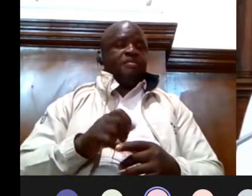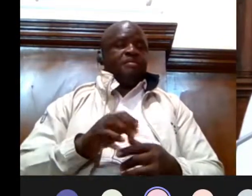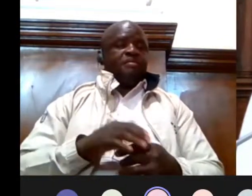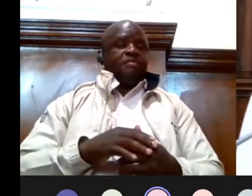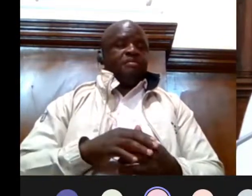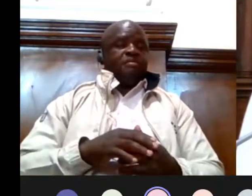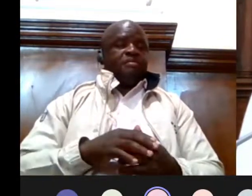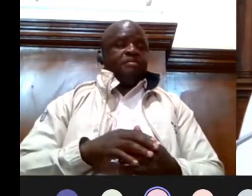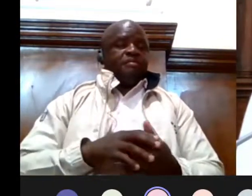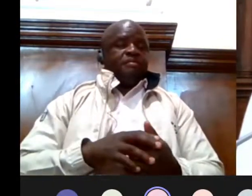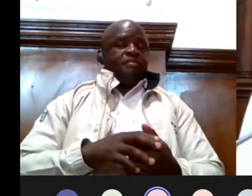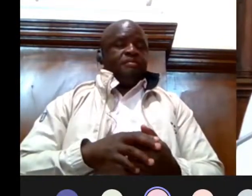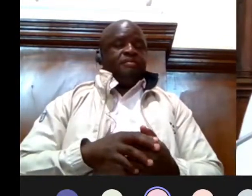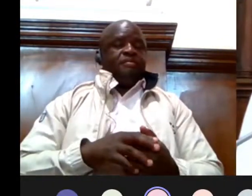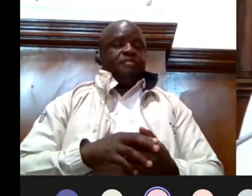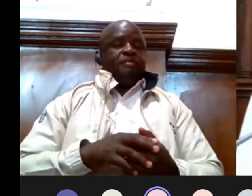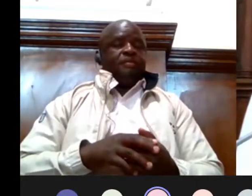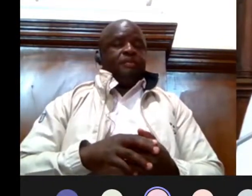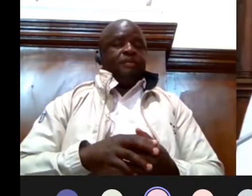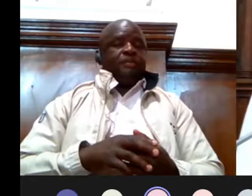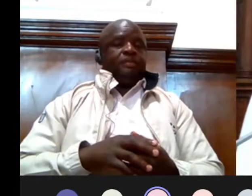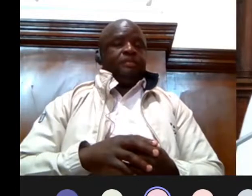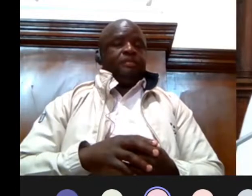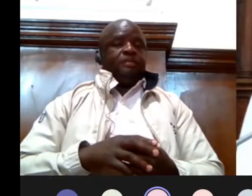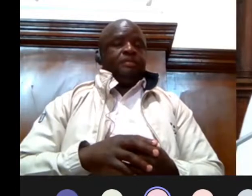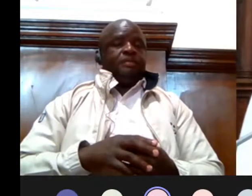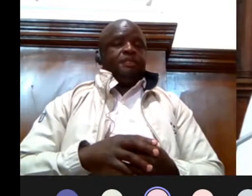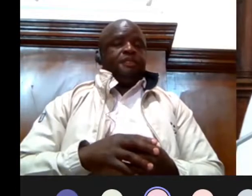responsiveness that need to be